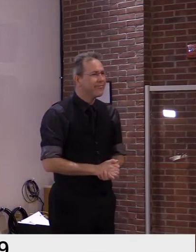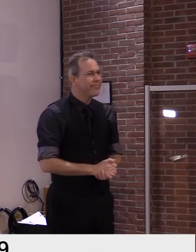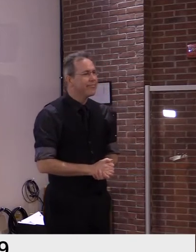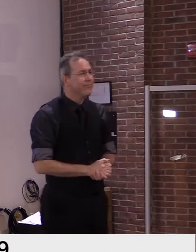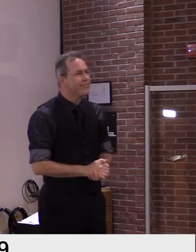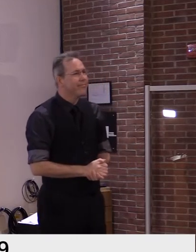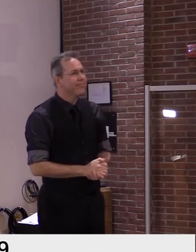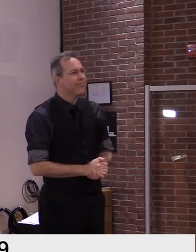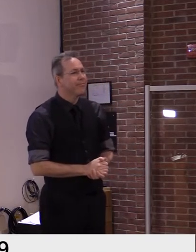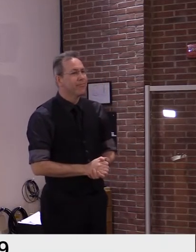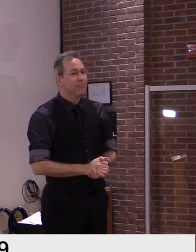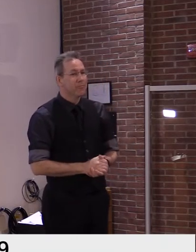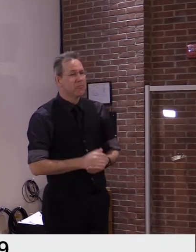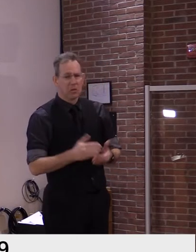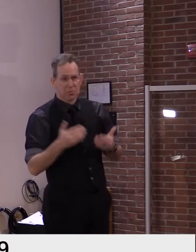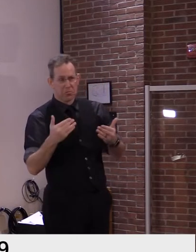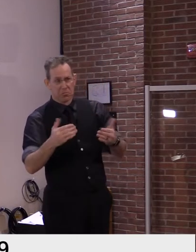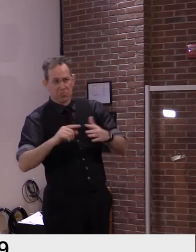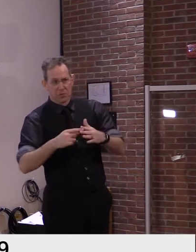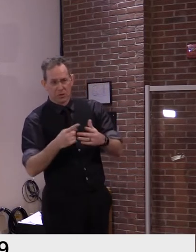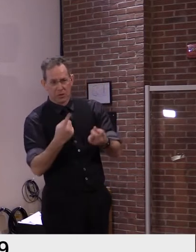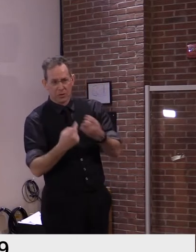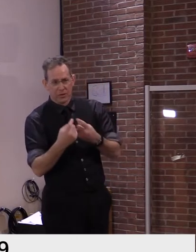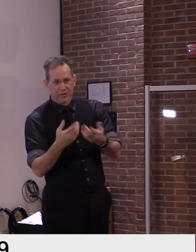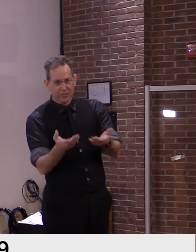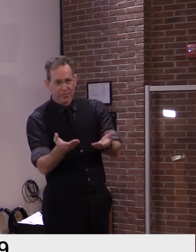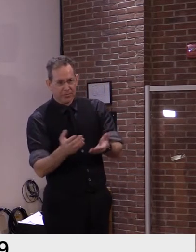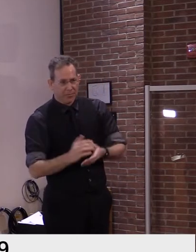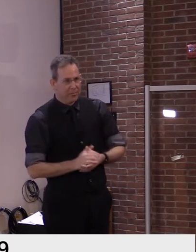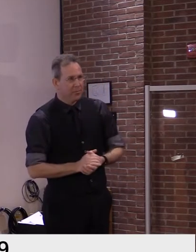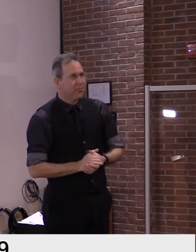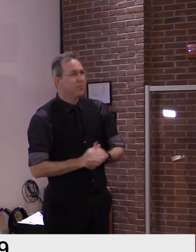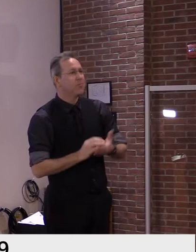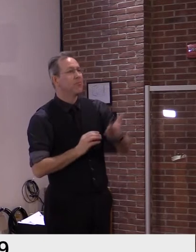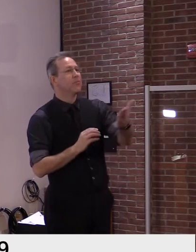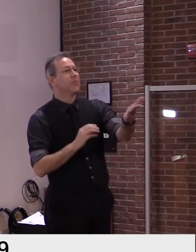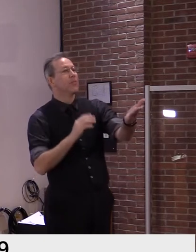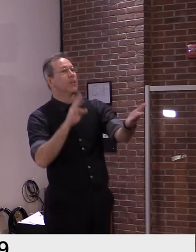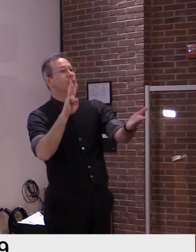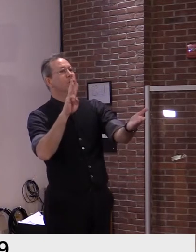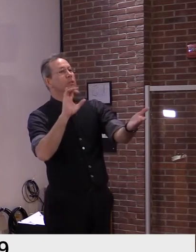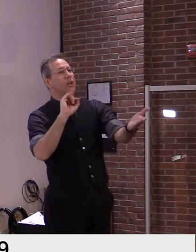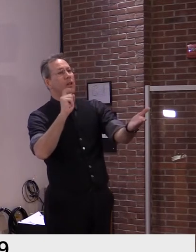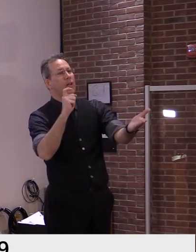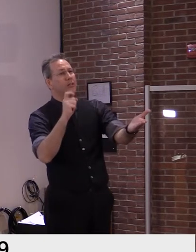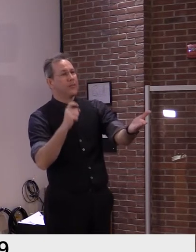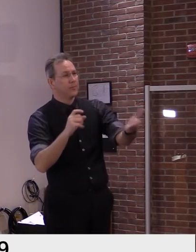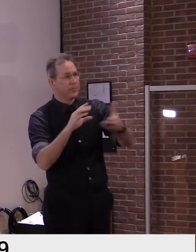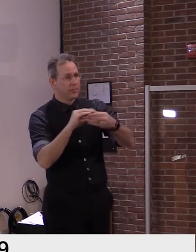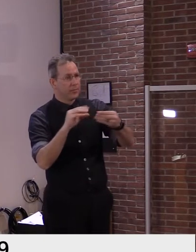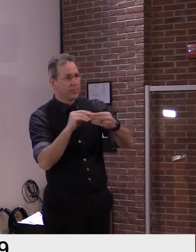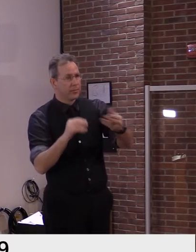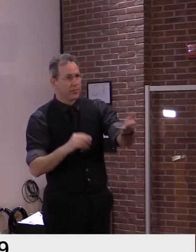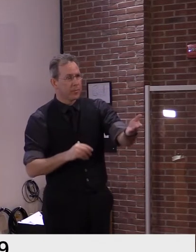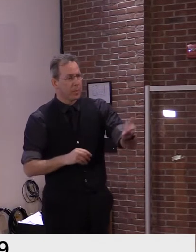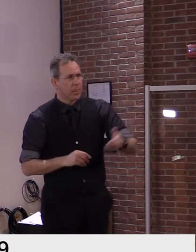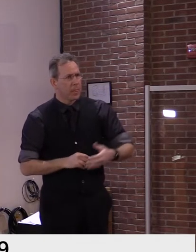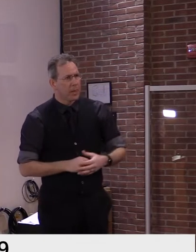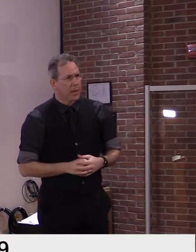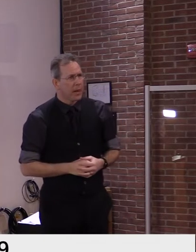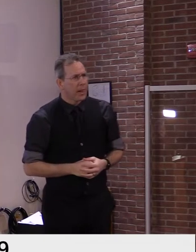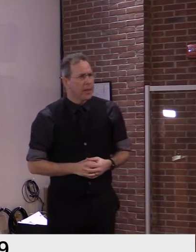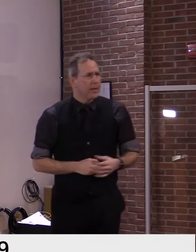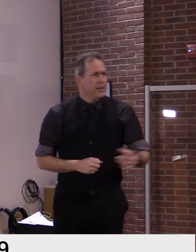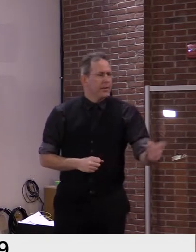Okay, Rebecca, we're ready. All right, we'll start with Calvin. Thanks, Secretary Smith. So I'm just wondering